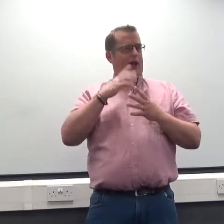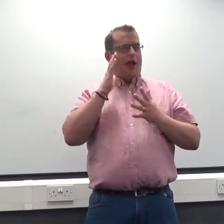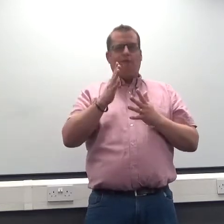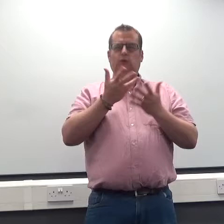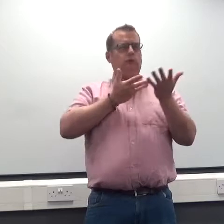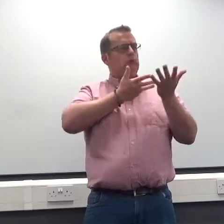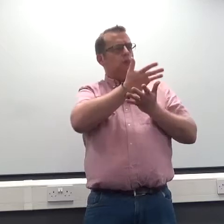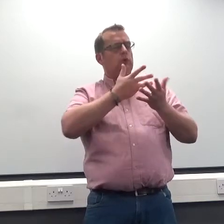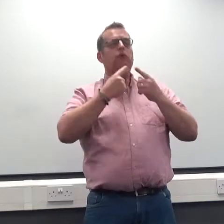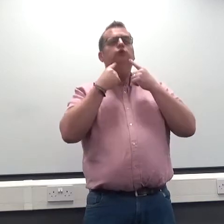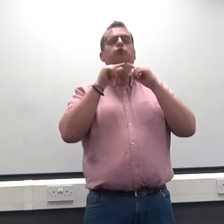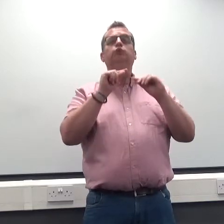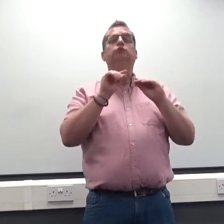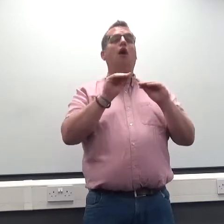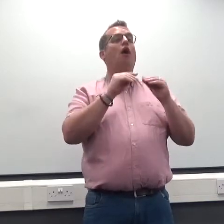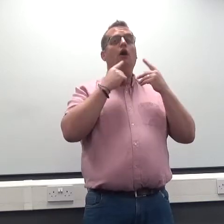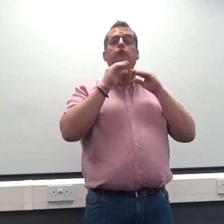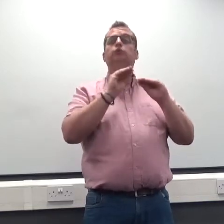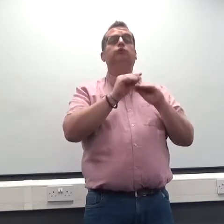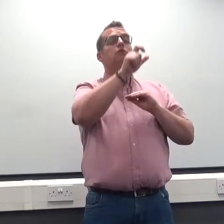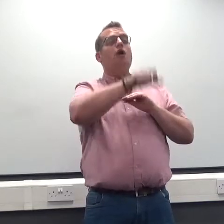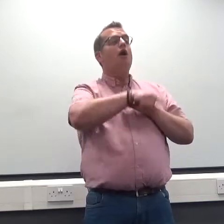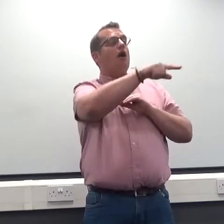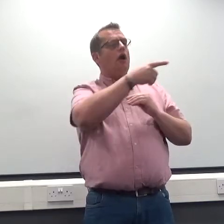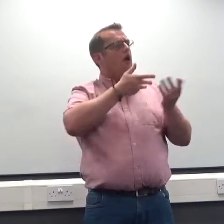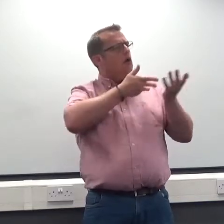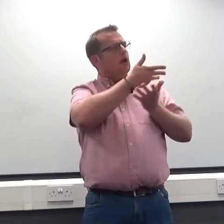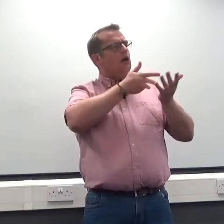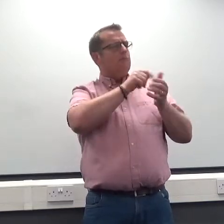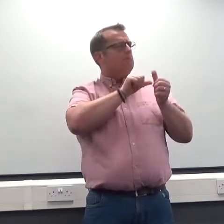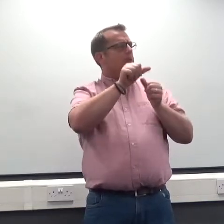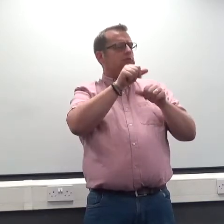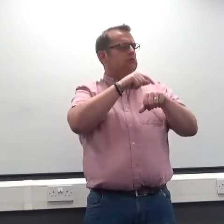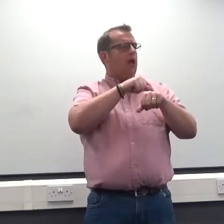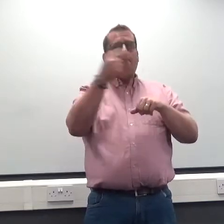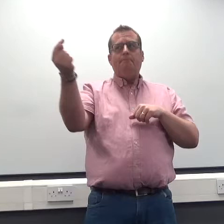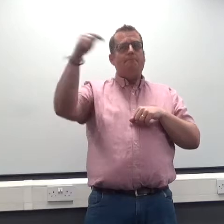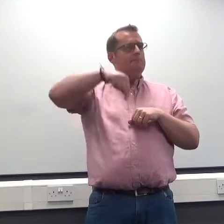There were some barriers that happened. There were some interpreters that I would come to. Sometimes the interpreter wasn't available to come.